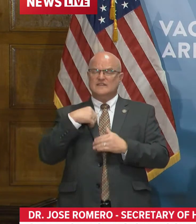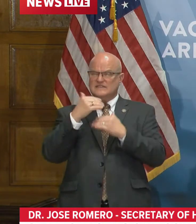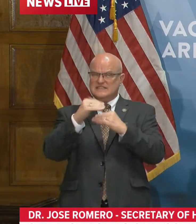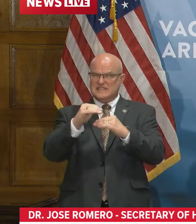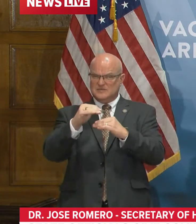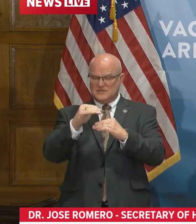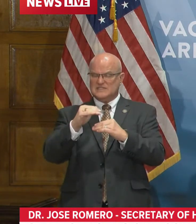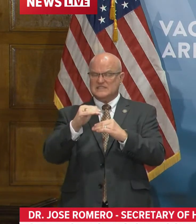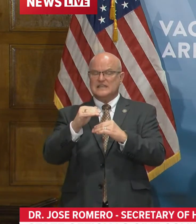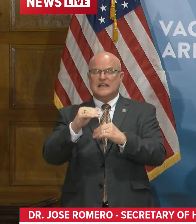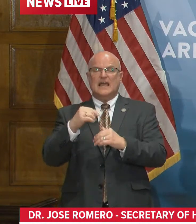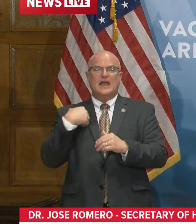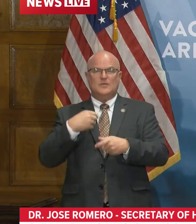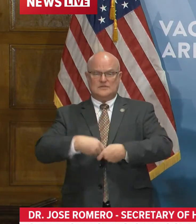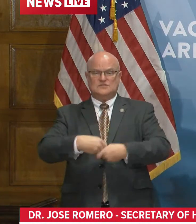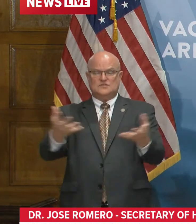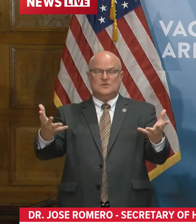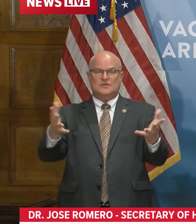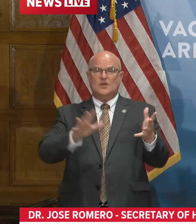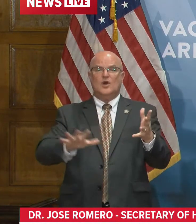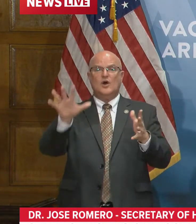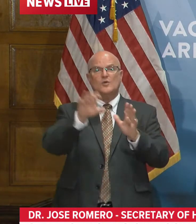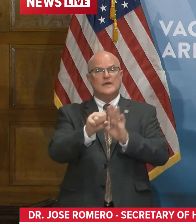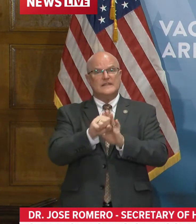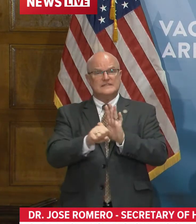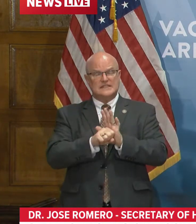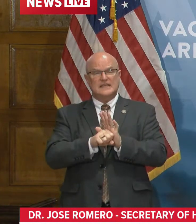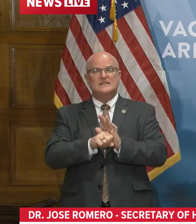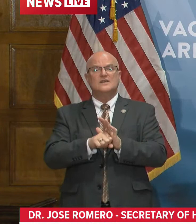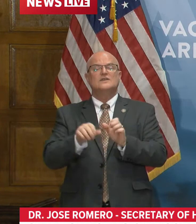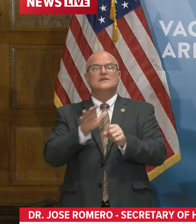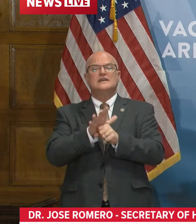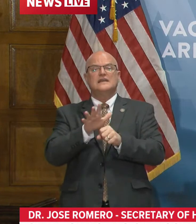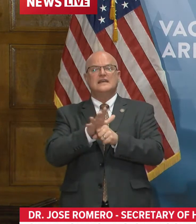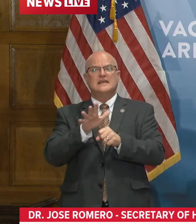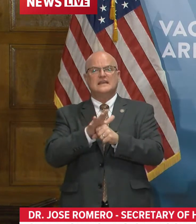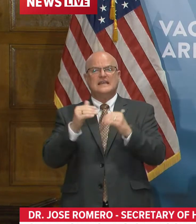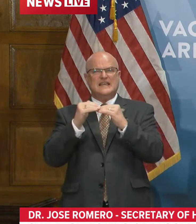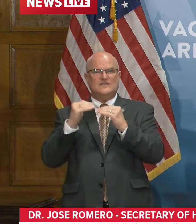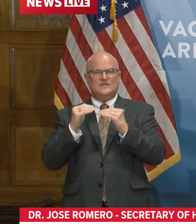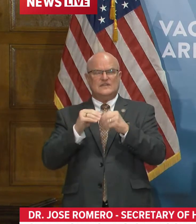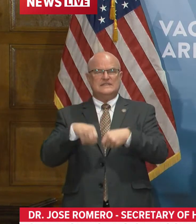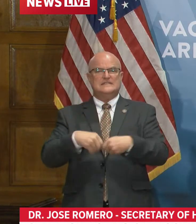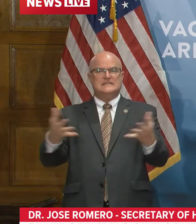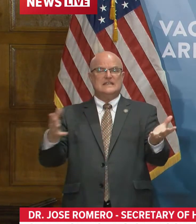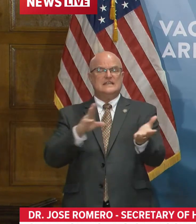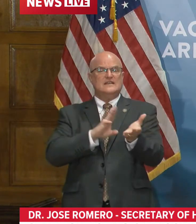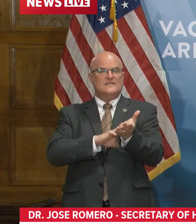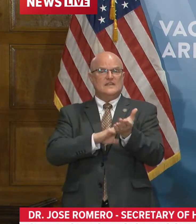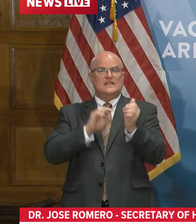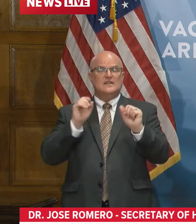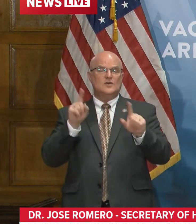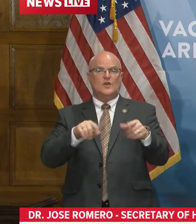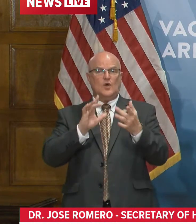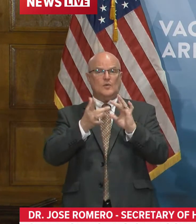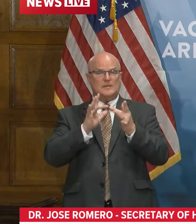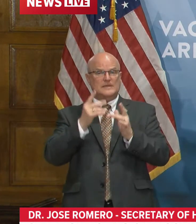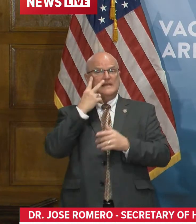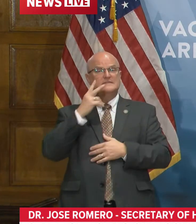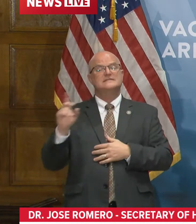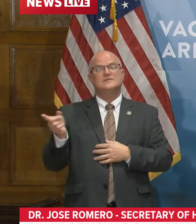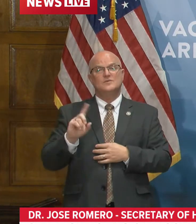of antivirals. We are distributing them across the state so that they are equitably distributed. Physicians can go to our websites and